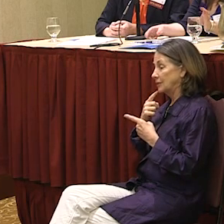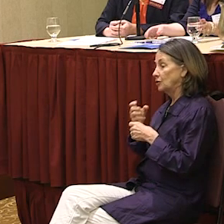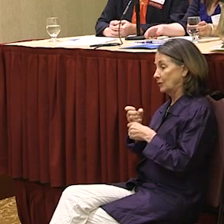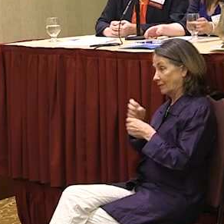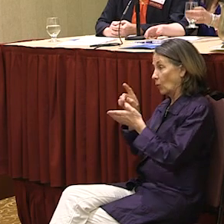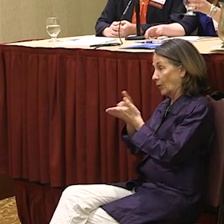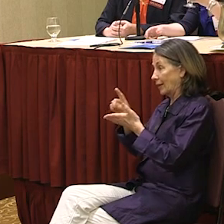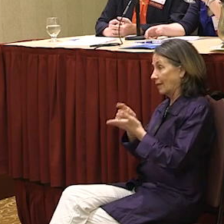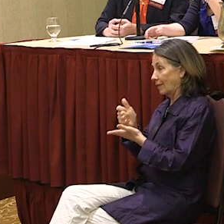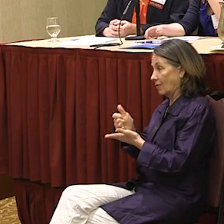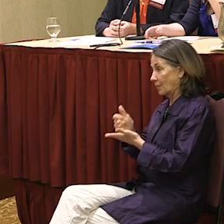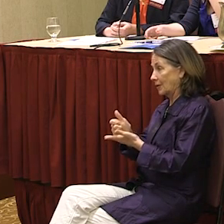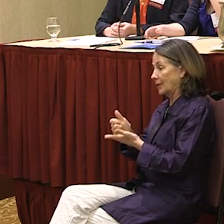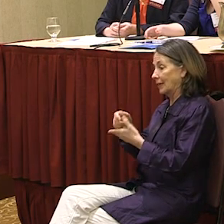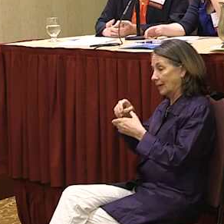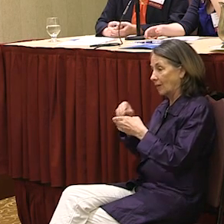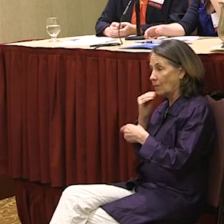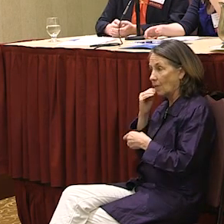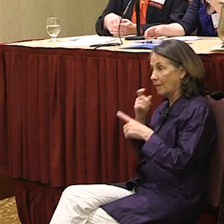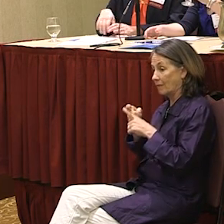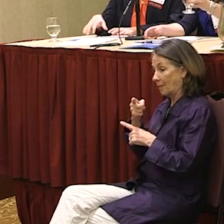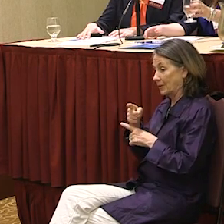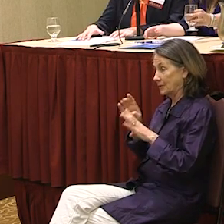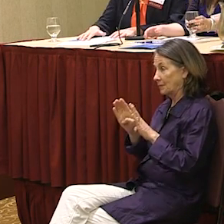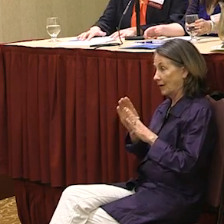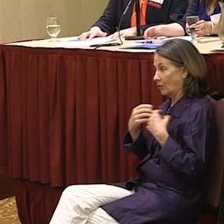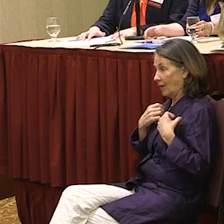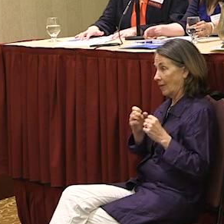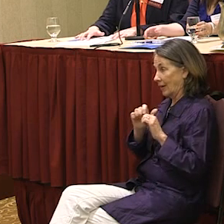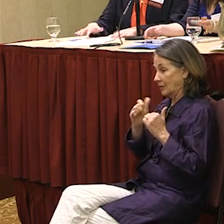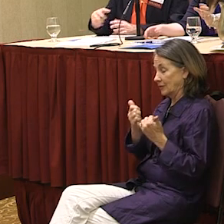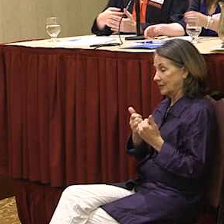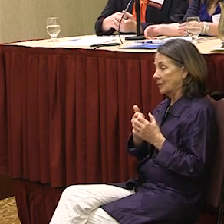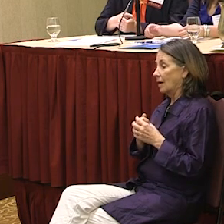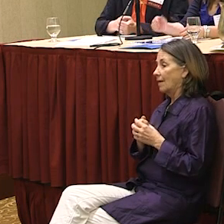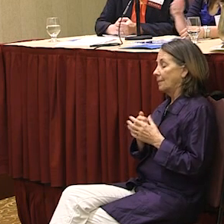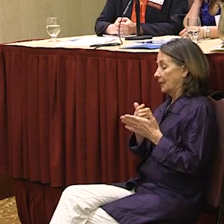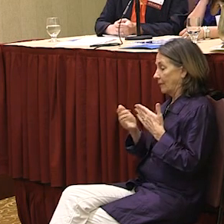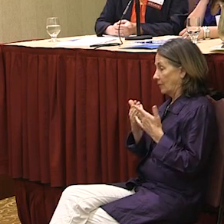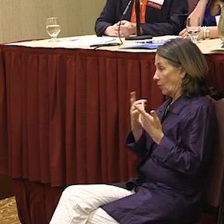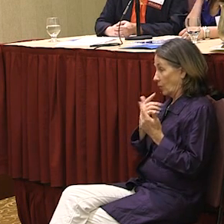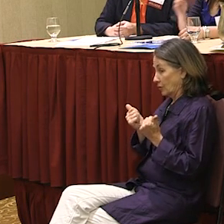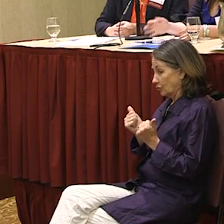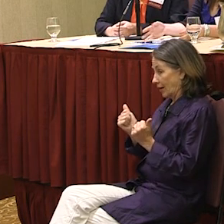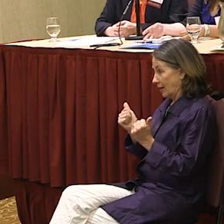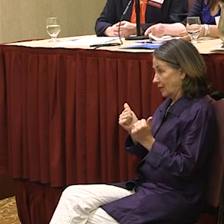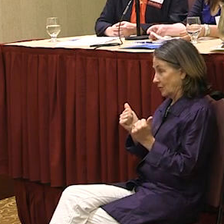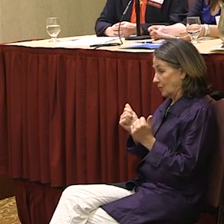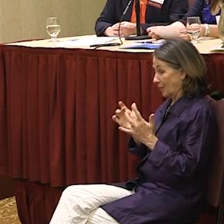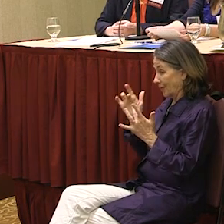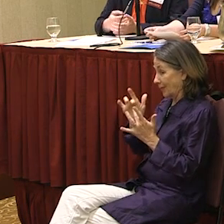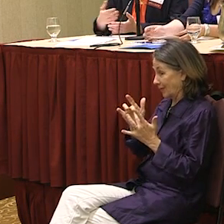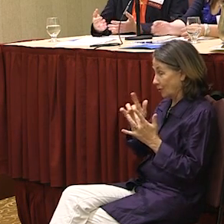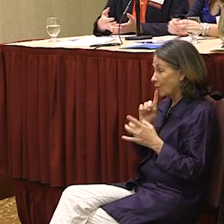receiving weekly therapy appointments in her home from this behavioral health agency. So even though attempts had been made to reach this